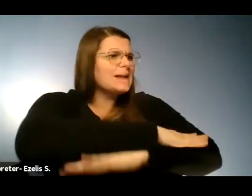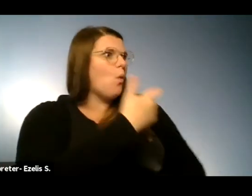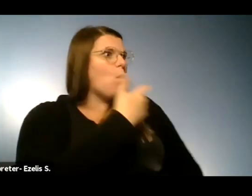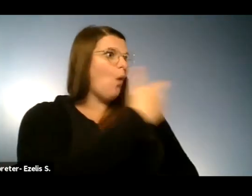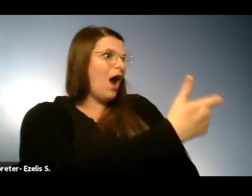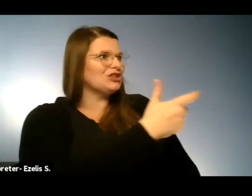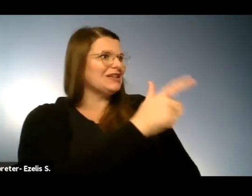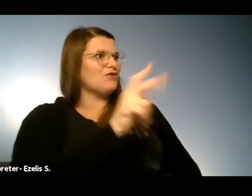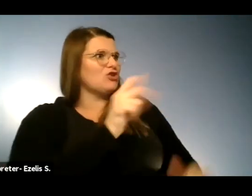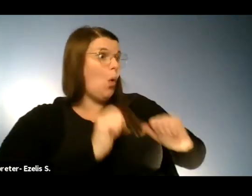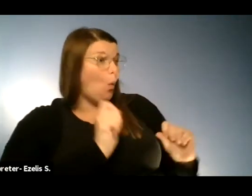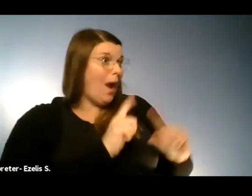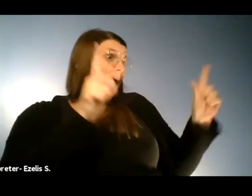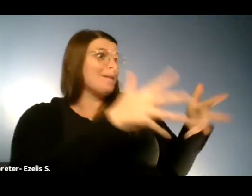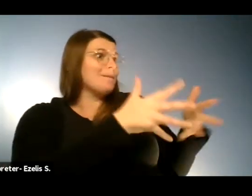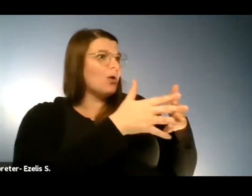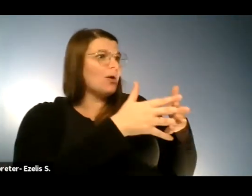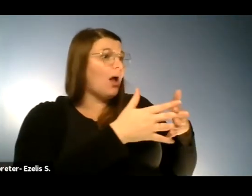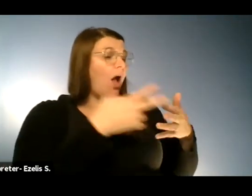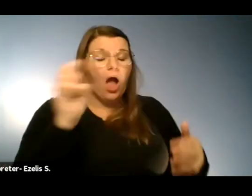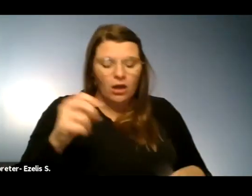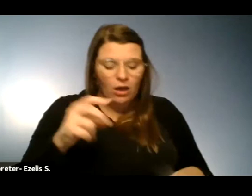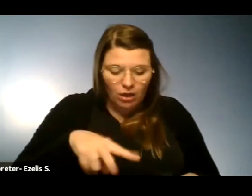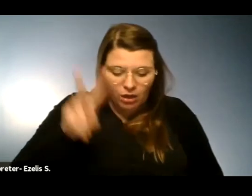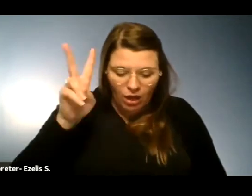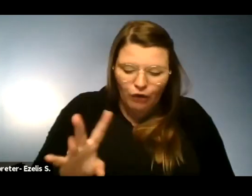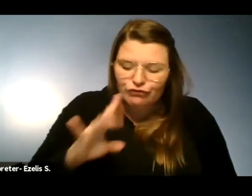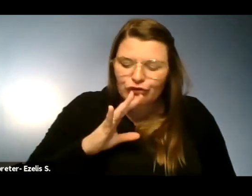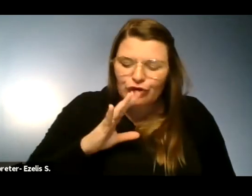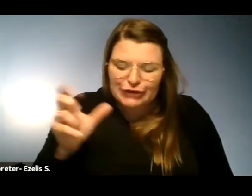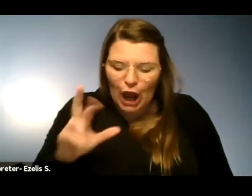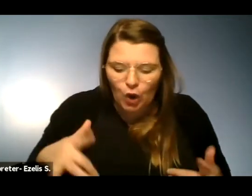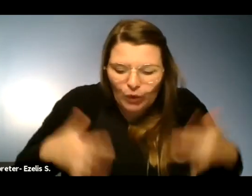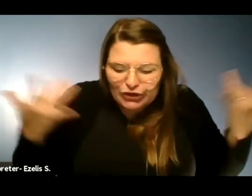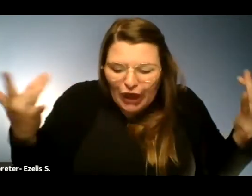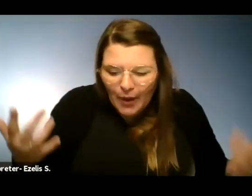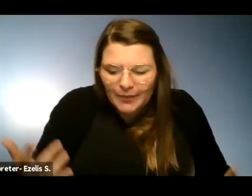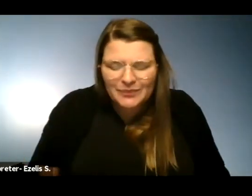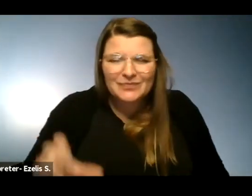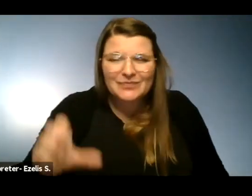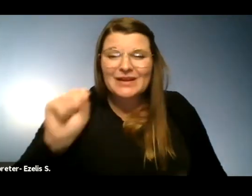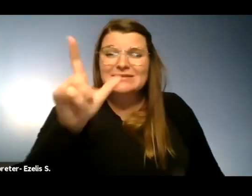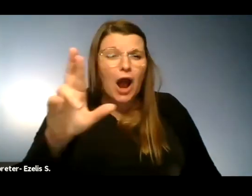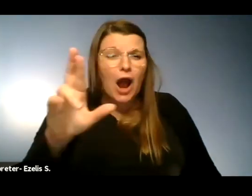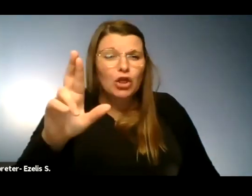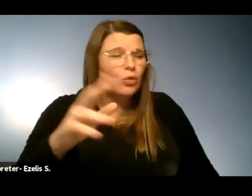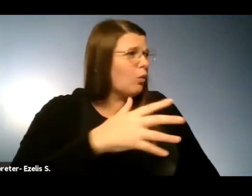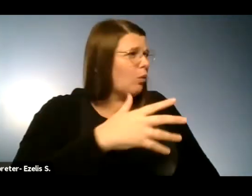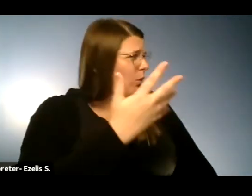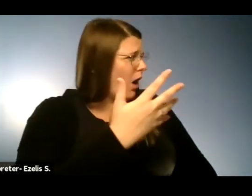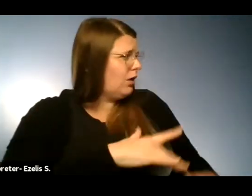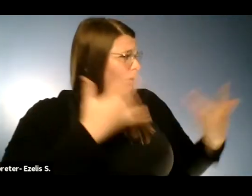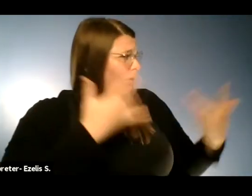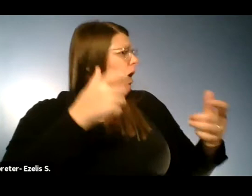America. Without looking up, he said, "Yo, Skylar, what's up with you?" For Skylar, what was up was his cuckoo